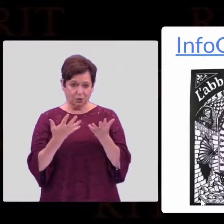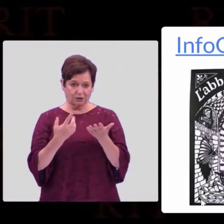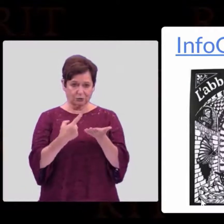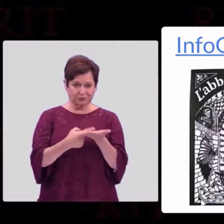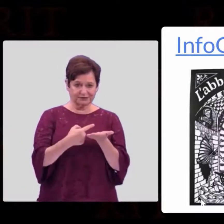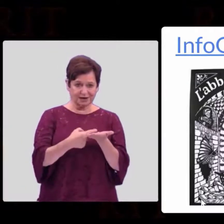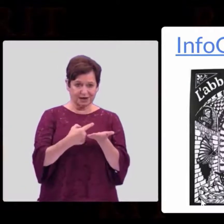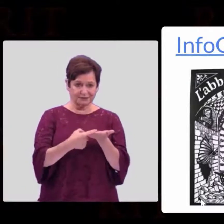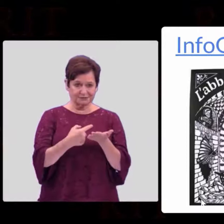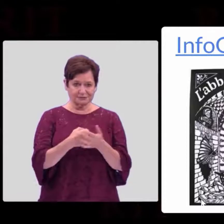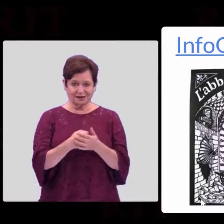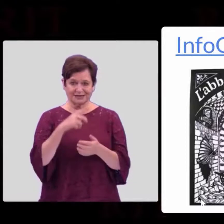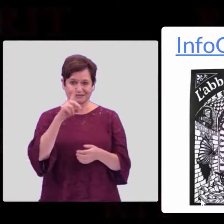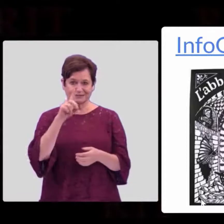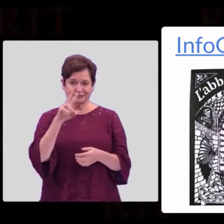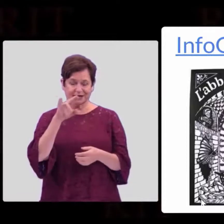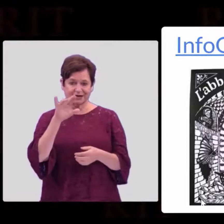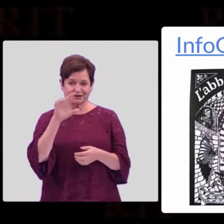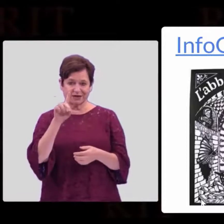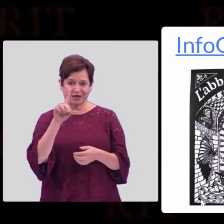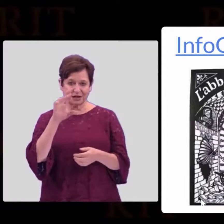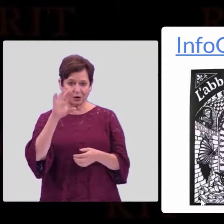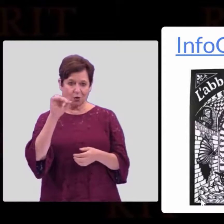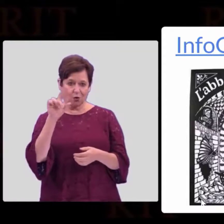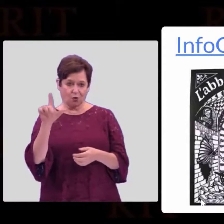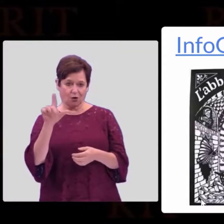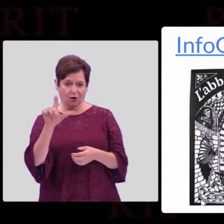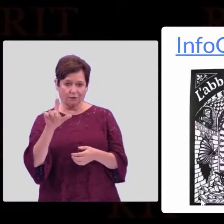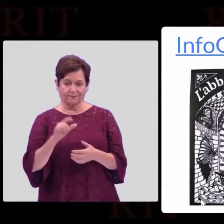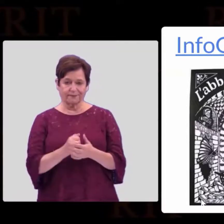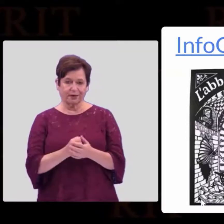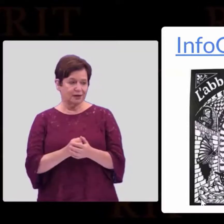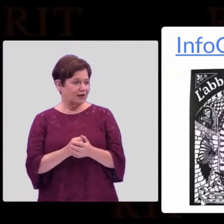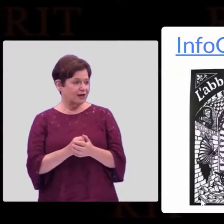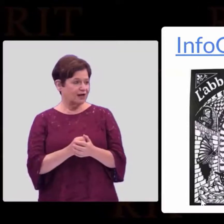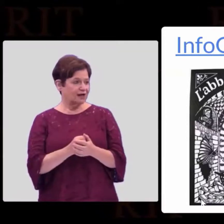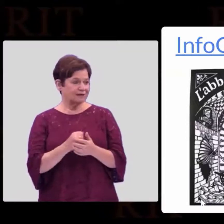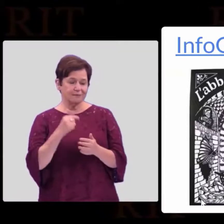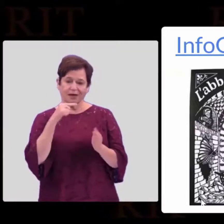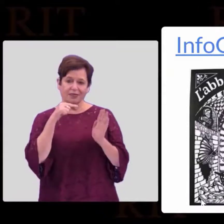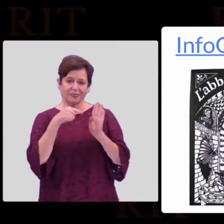Another artist I want to discuss is David Call.